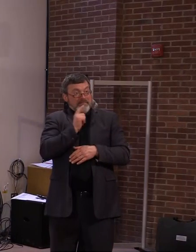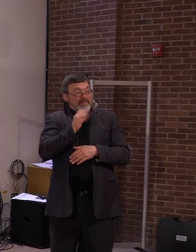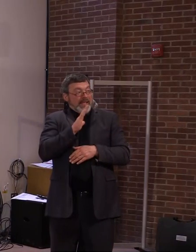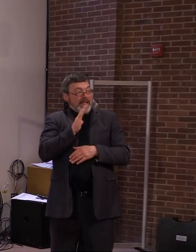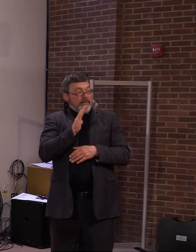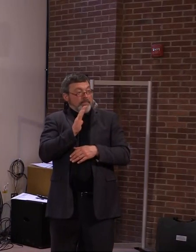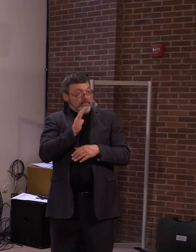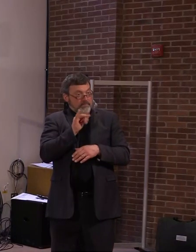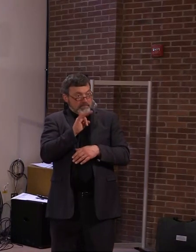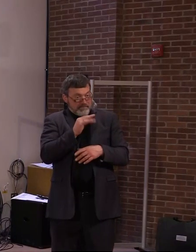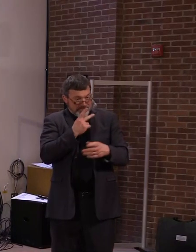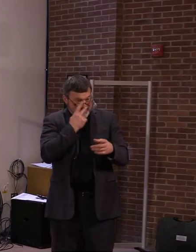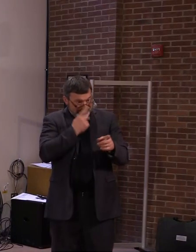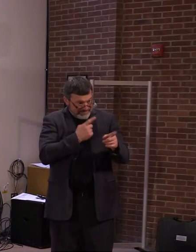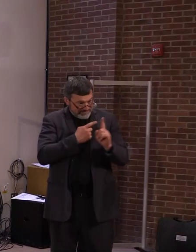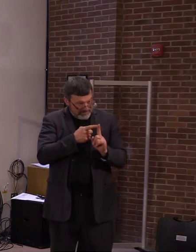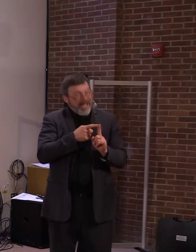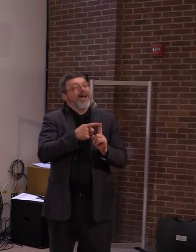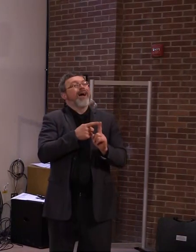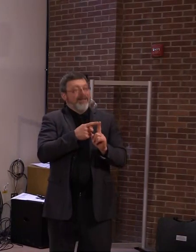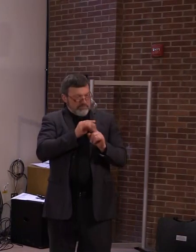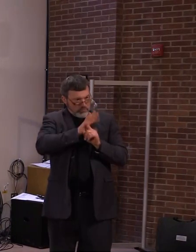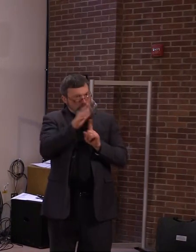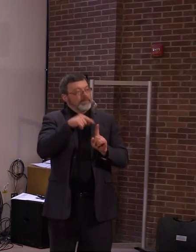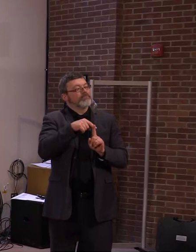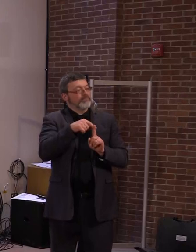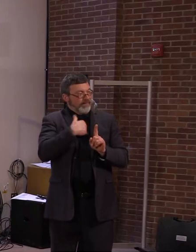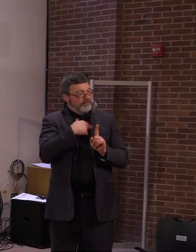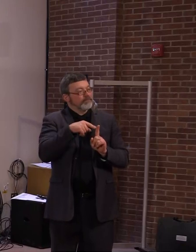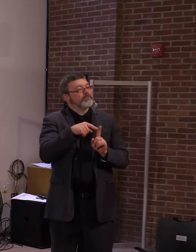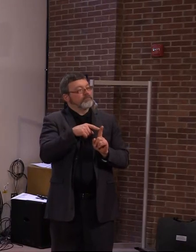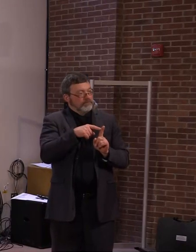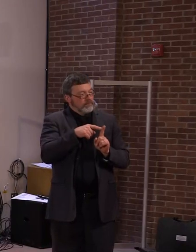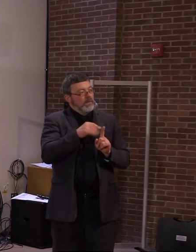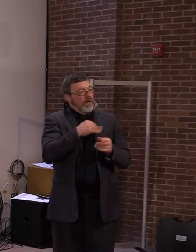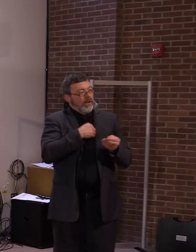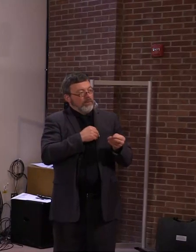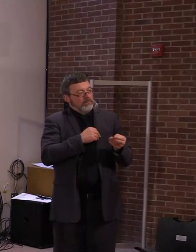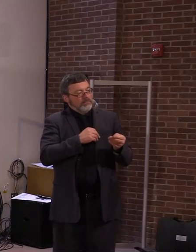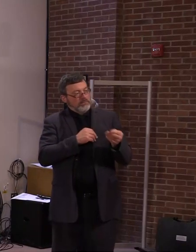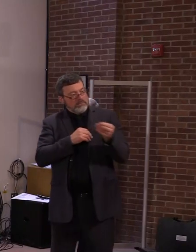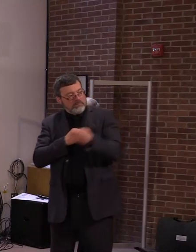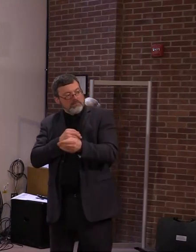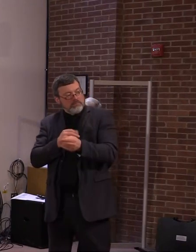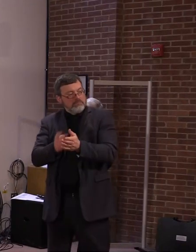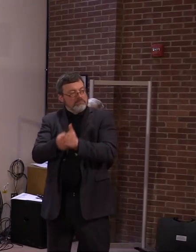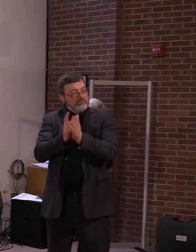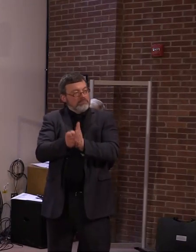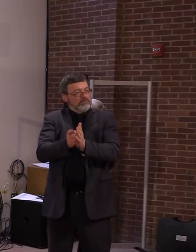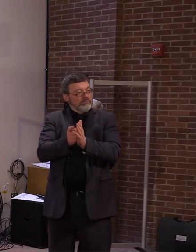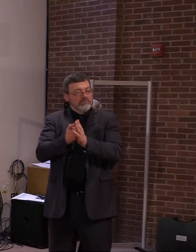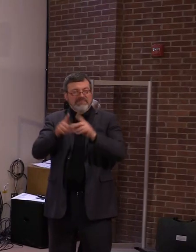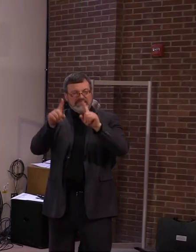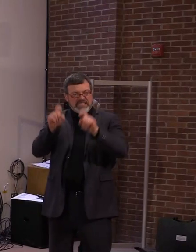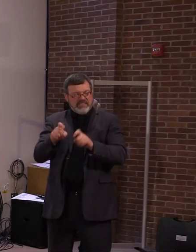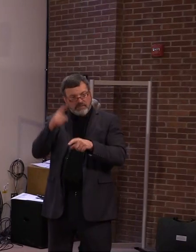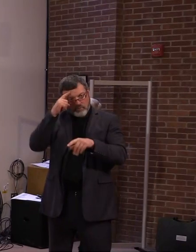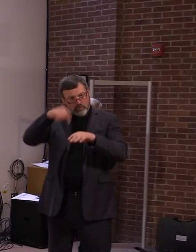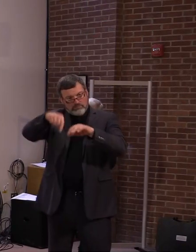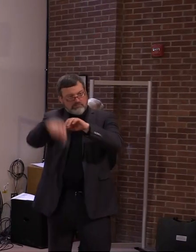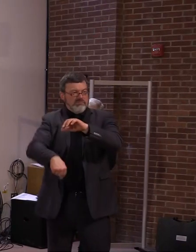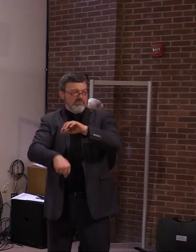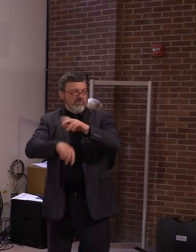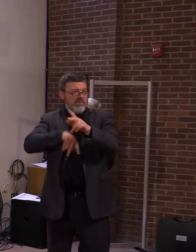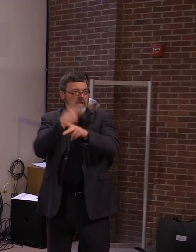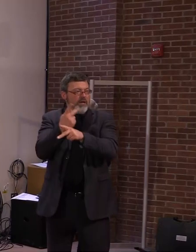show up on a positive test result, we would immediately sequence that specimen as a high priority one,